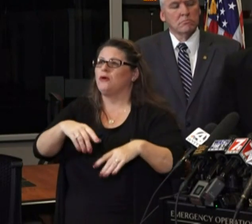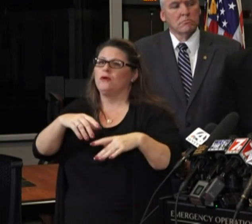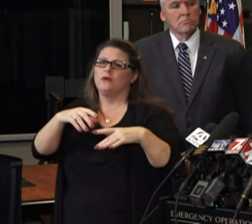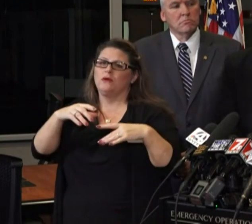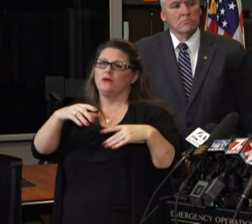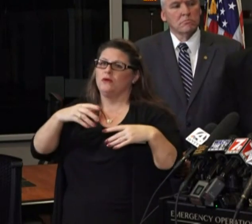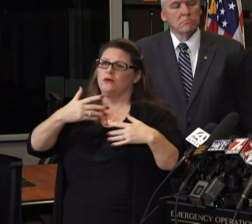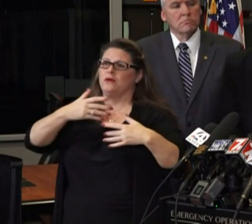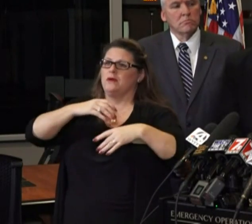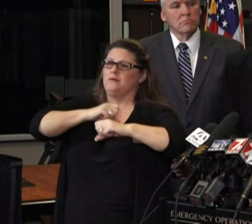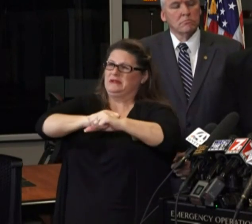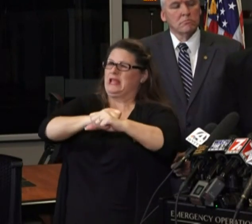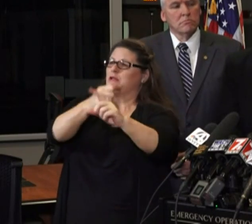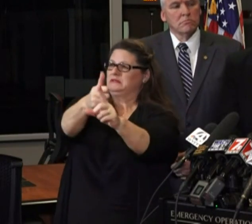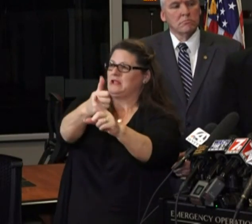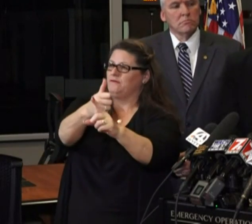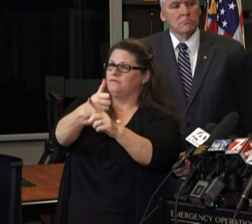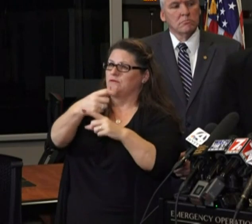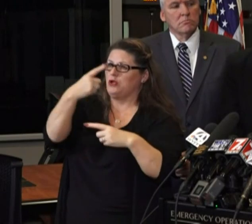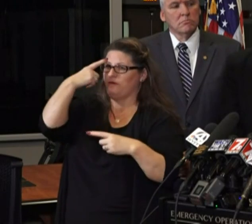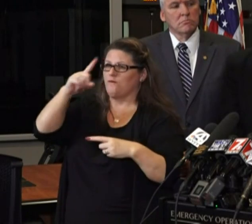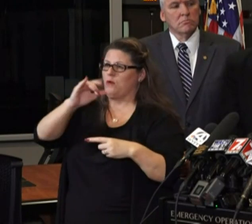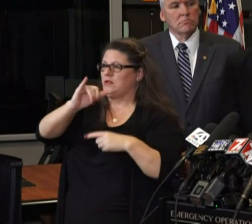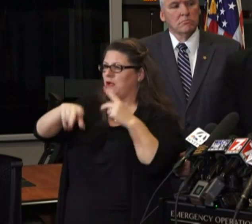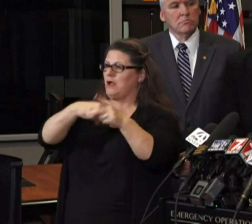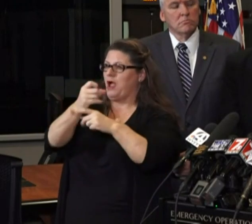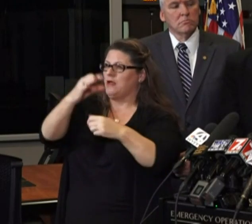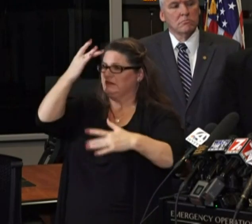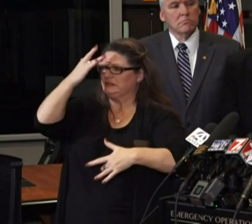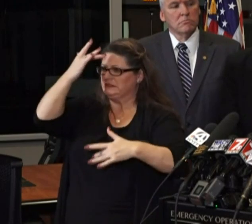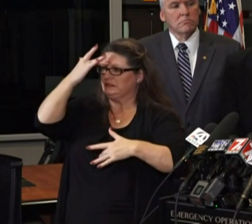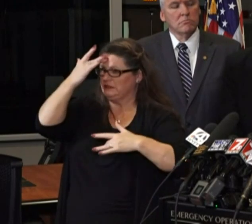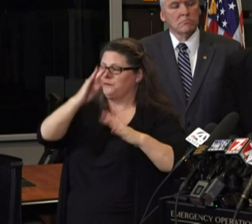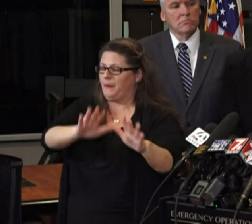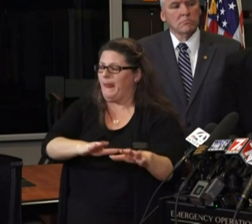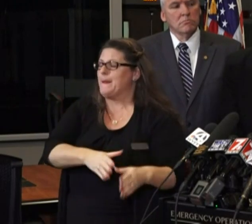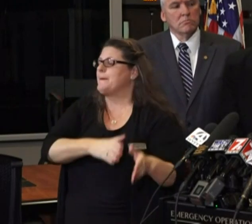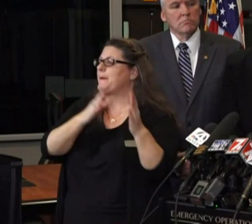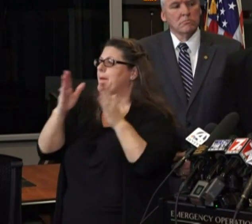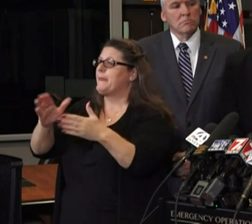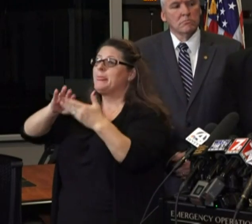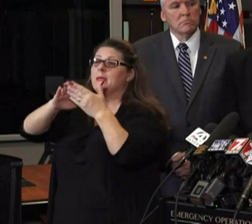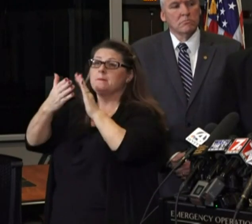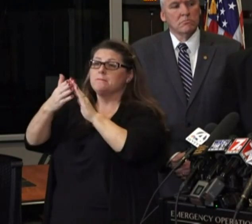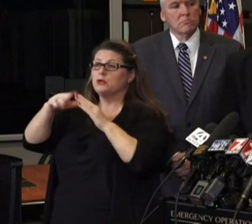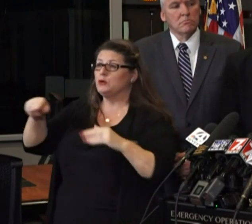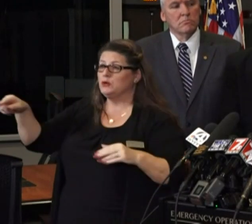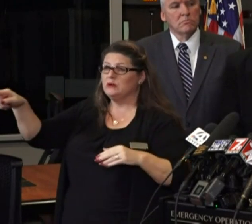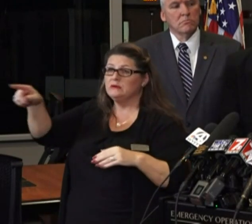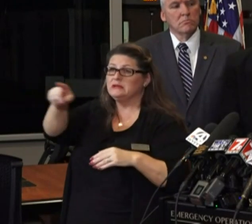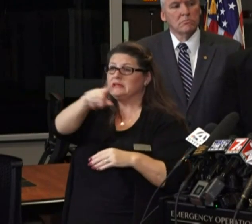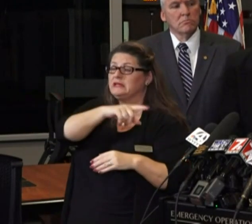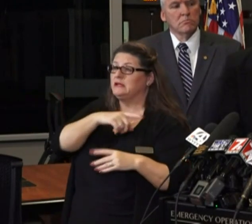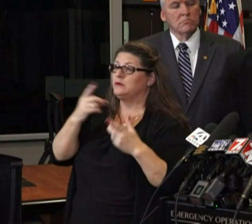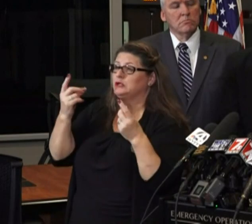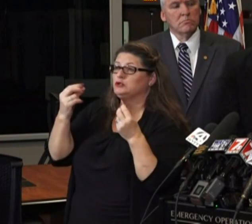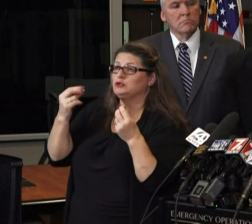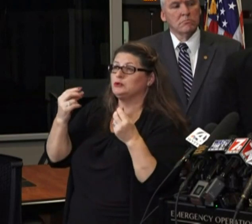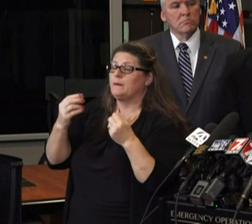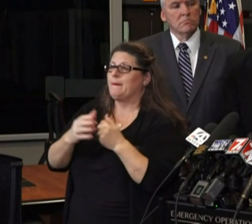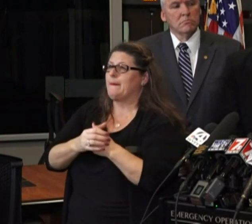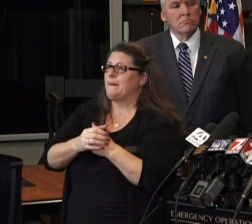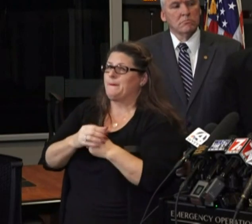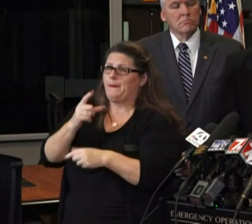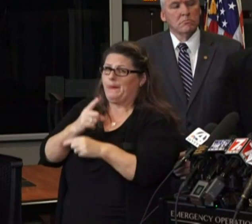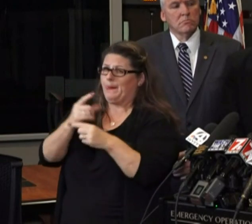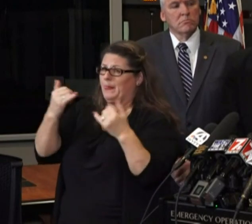all hospitals for respiratory illnesses. As far as other things to do in the community, there's no indication